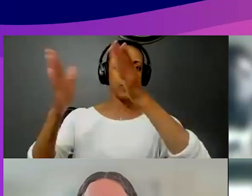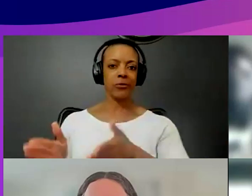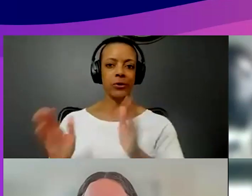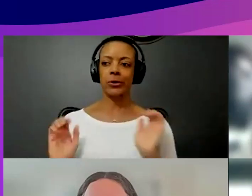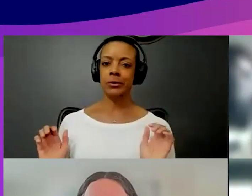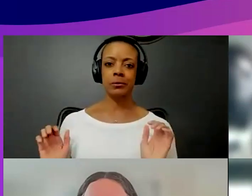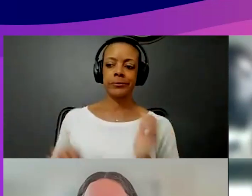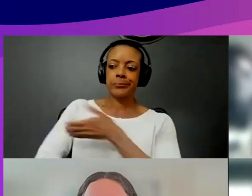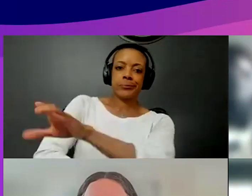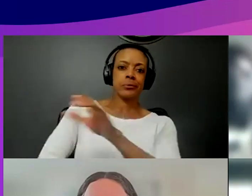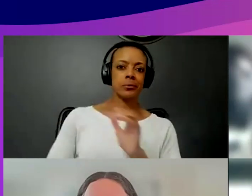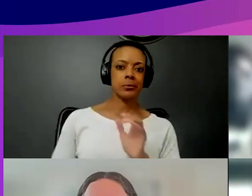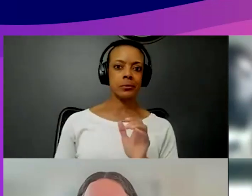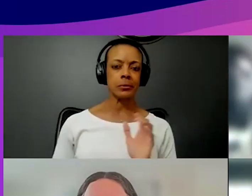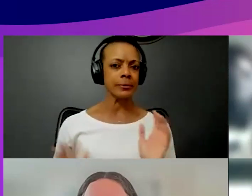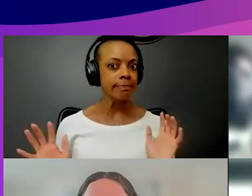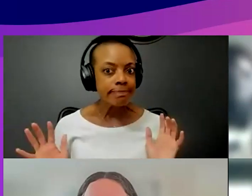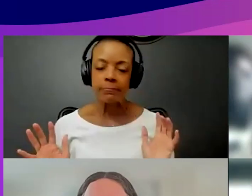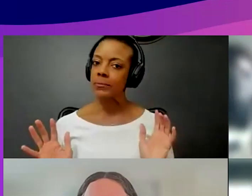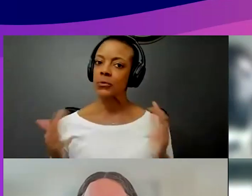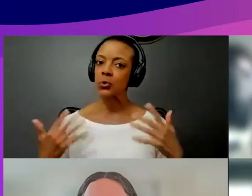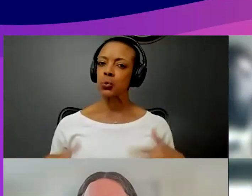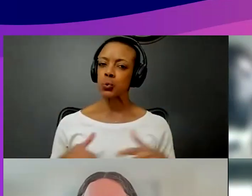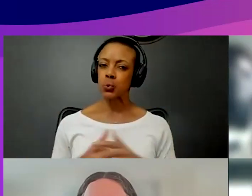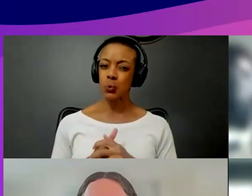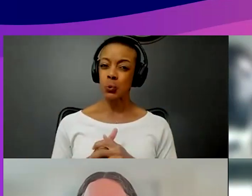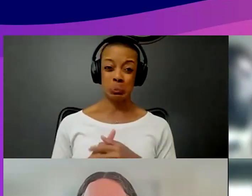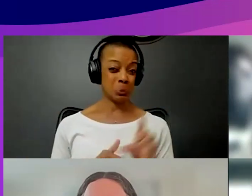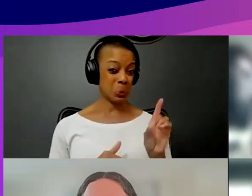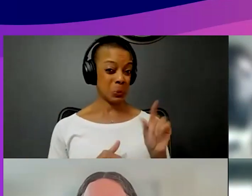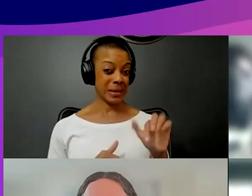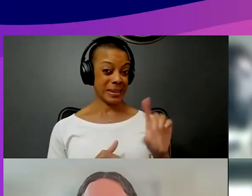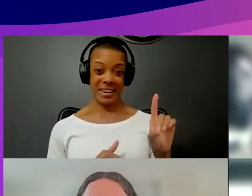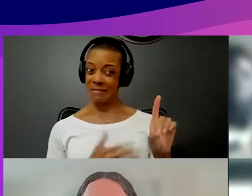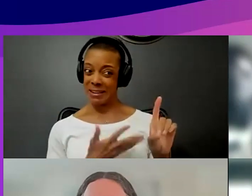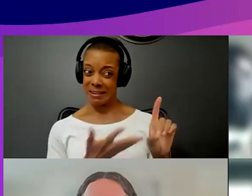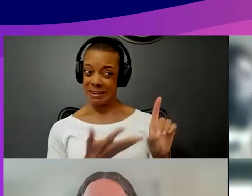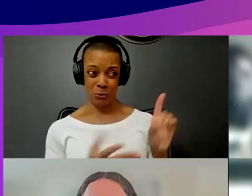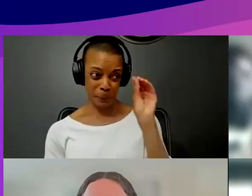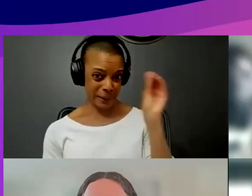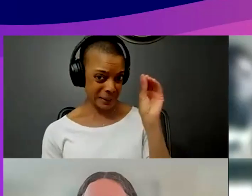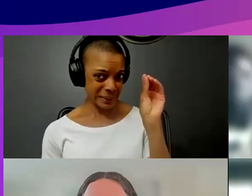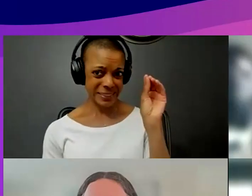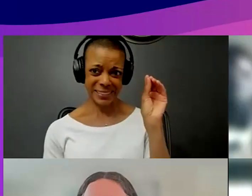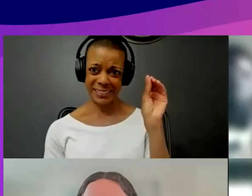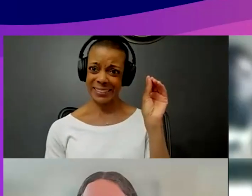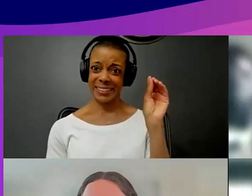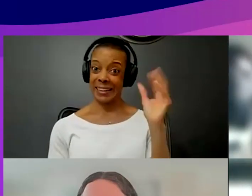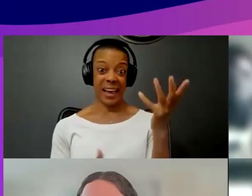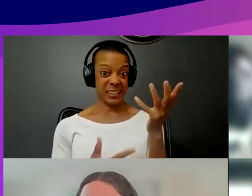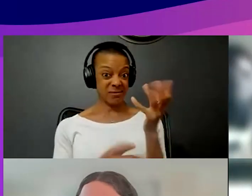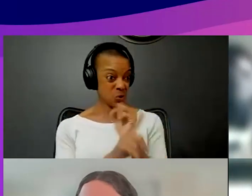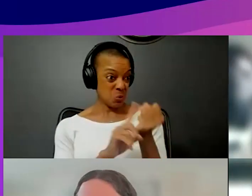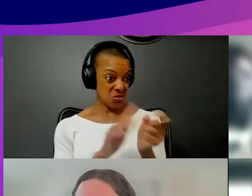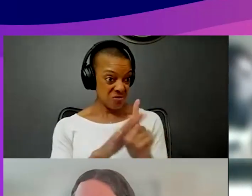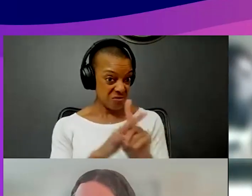does maybe I'll turn to you, David. Do you any kind of thoughts around some of those kinds do those cases exist,